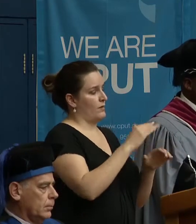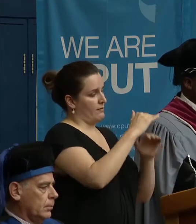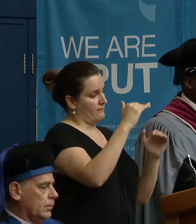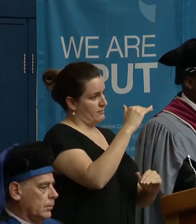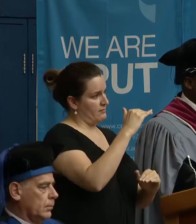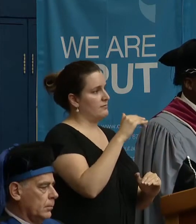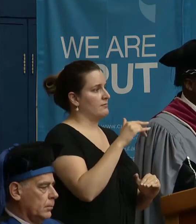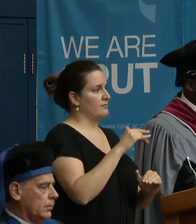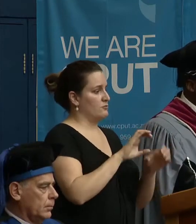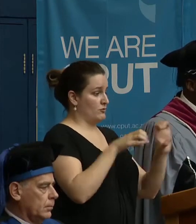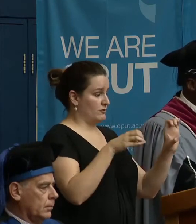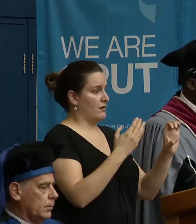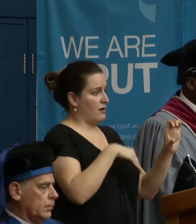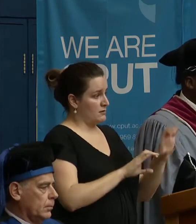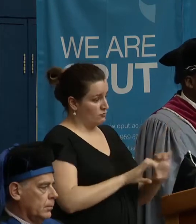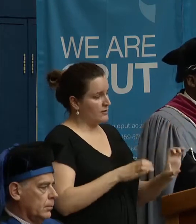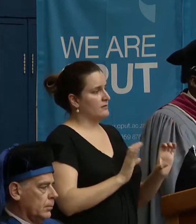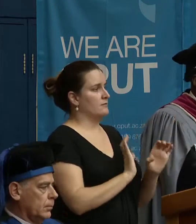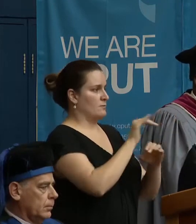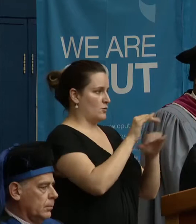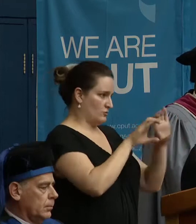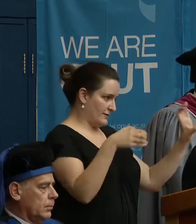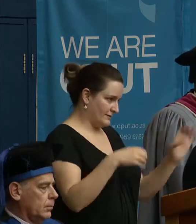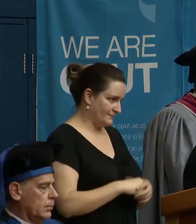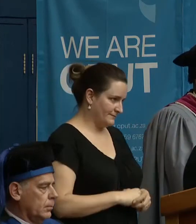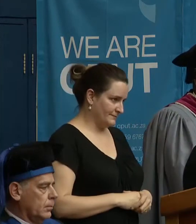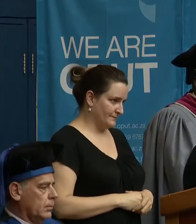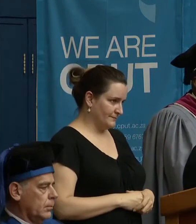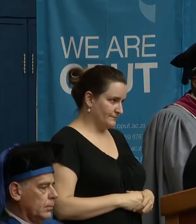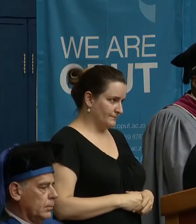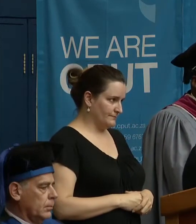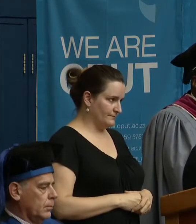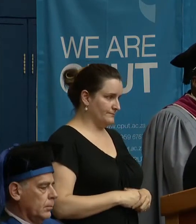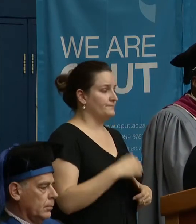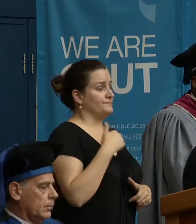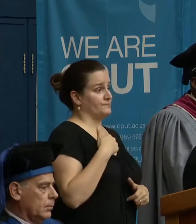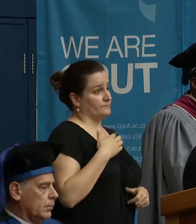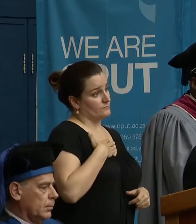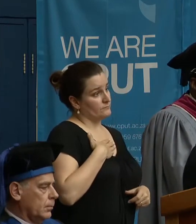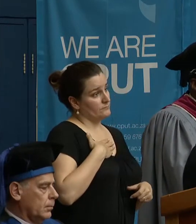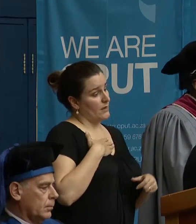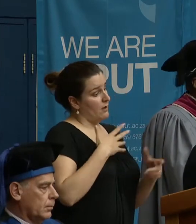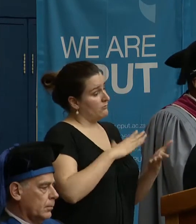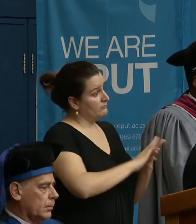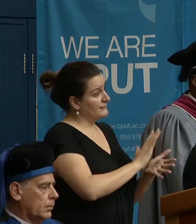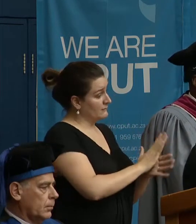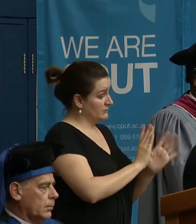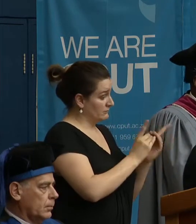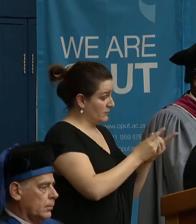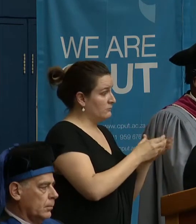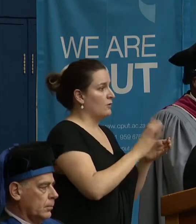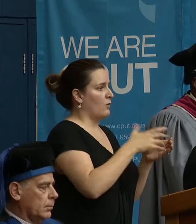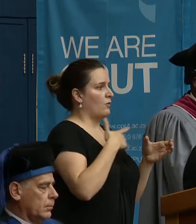the postgraduate levels. And we have the intention of consolidating our academic department on particular